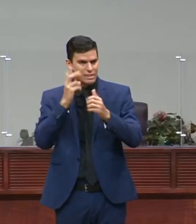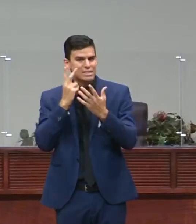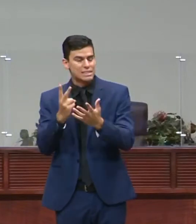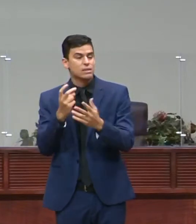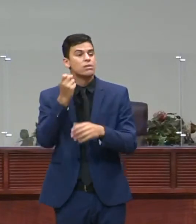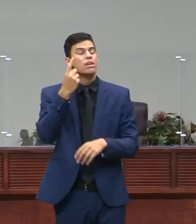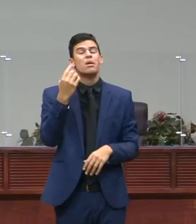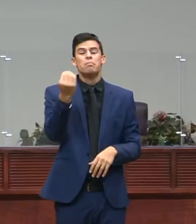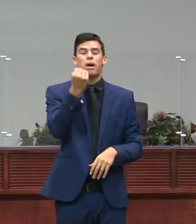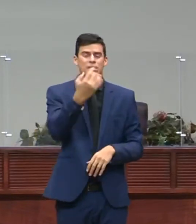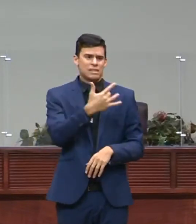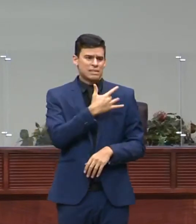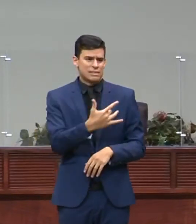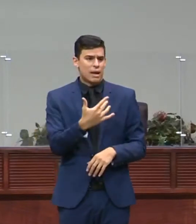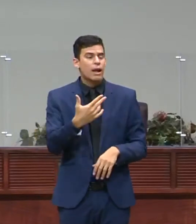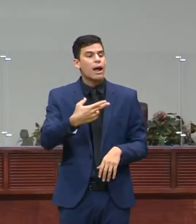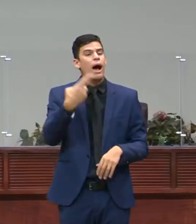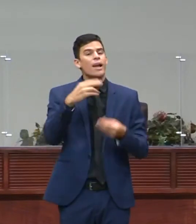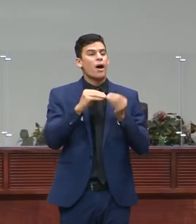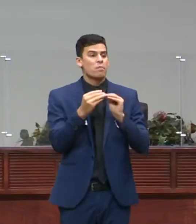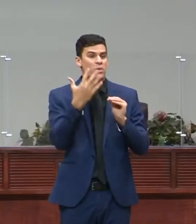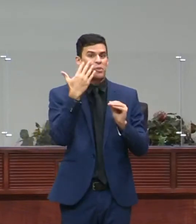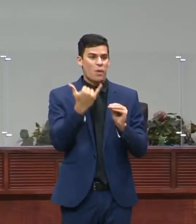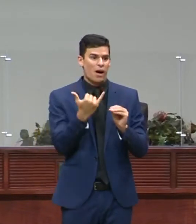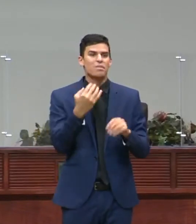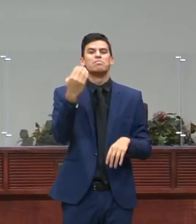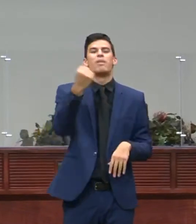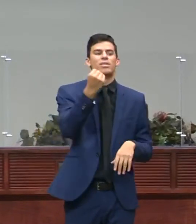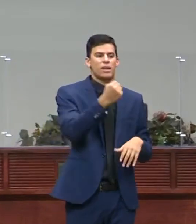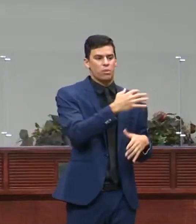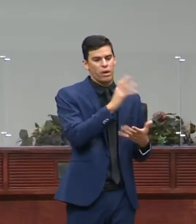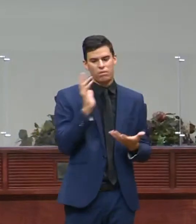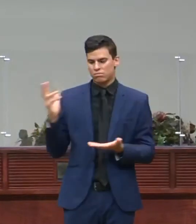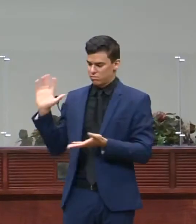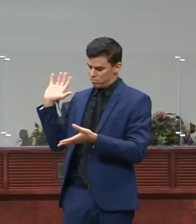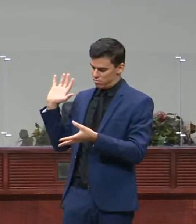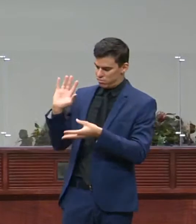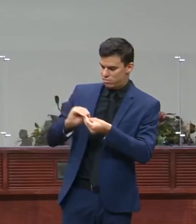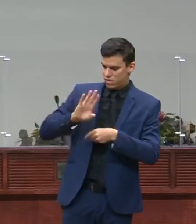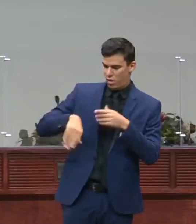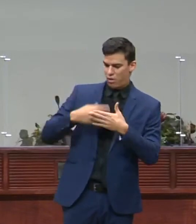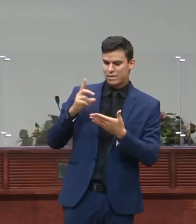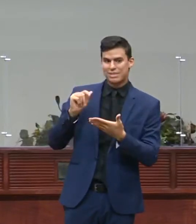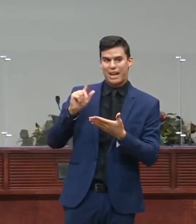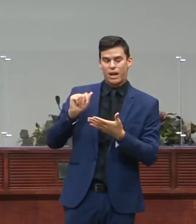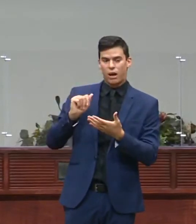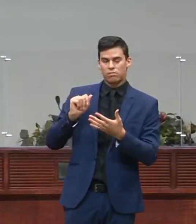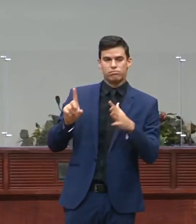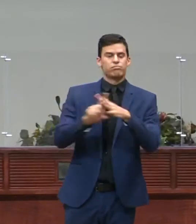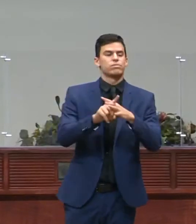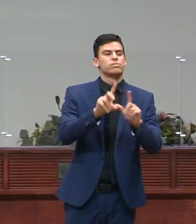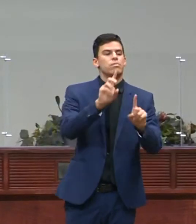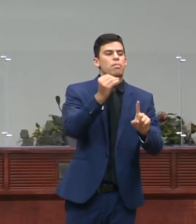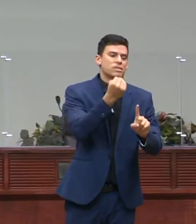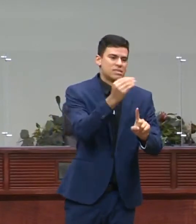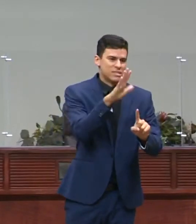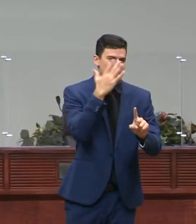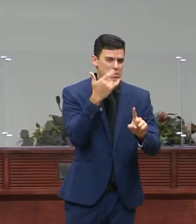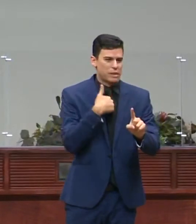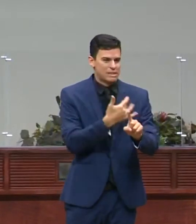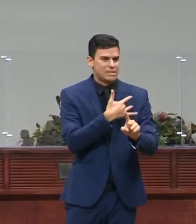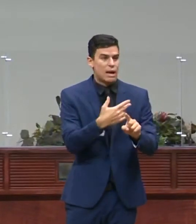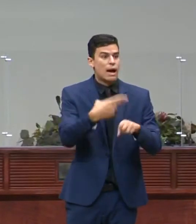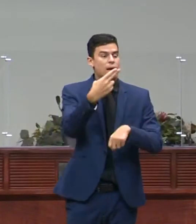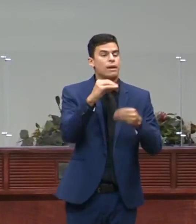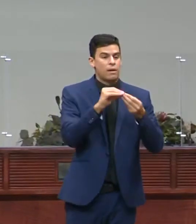numbers, reporting days typically, so we'll see what that looks like tomorrow. But our hope is really just that we're going to